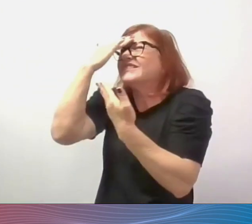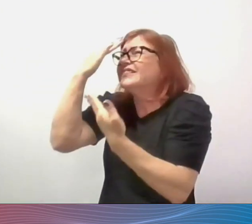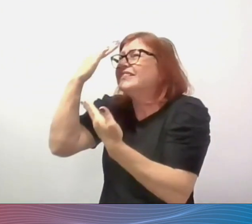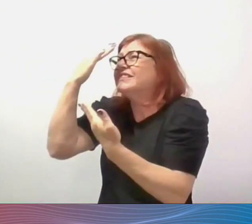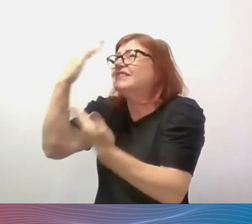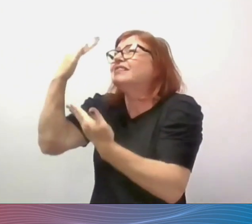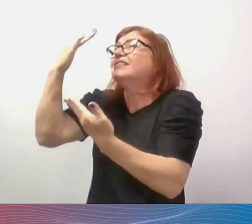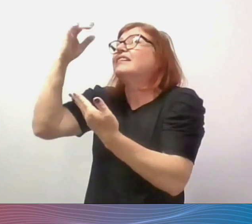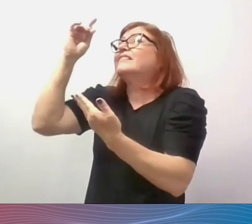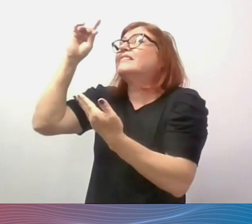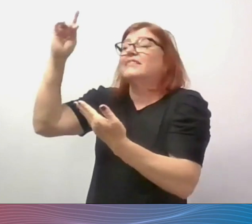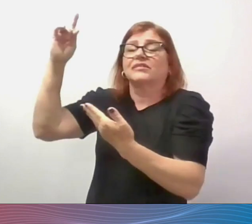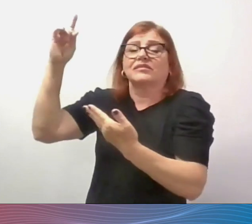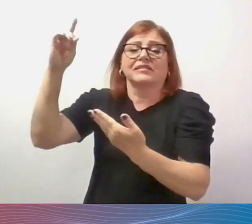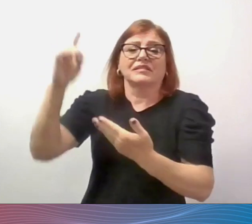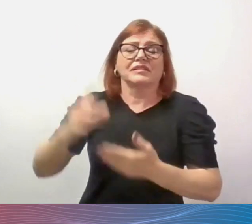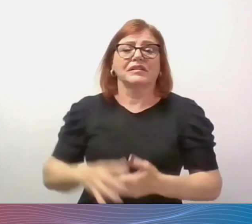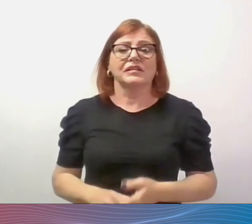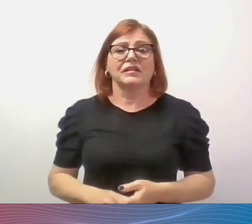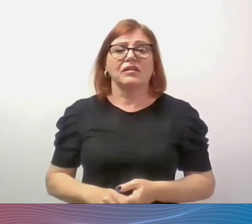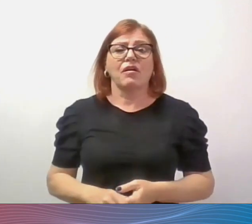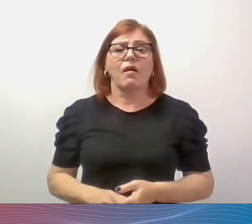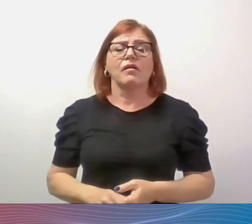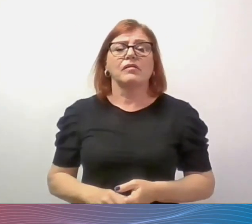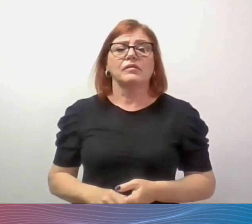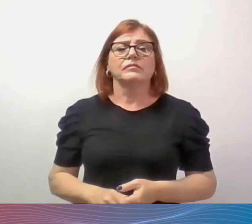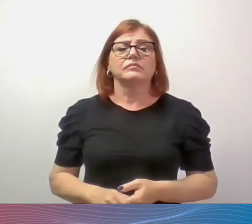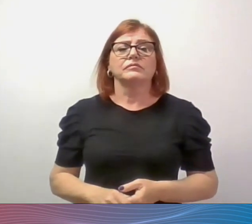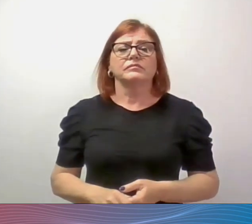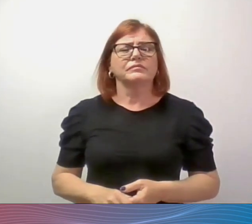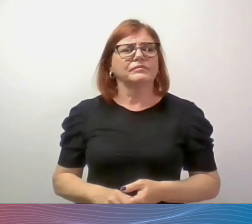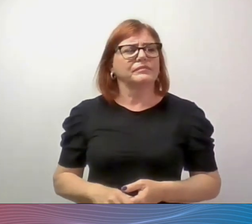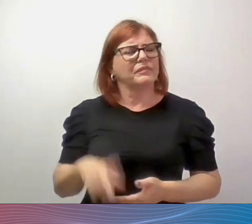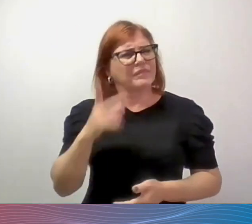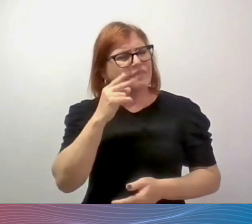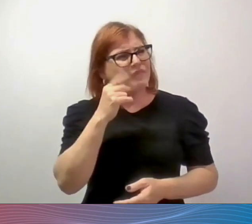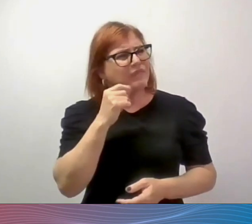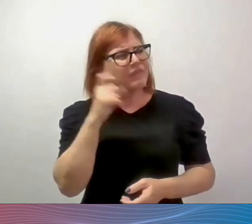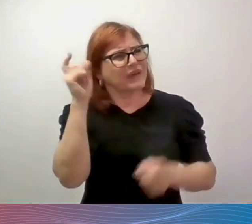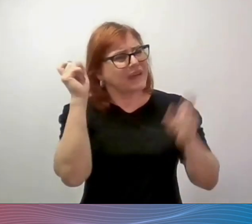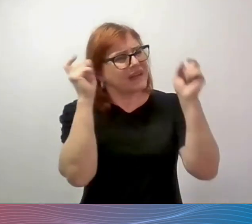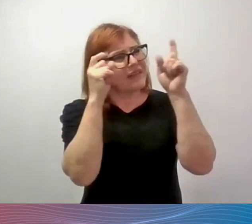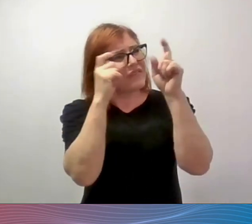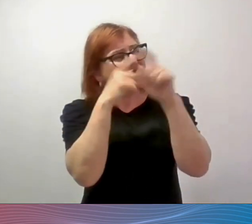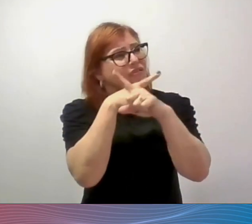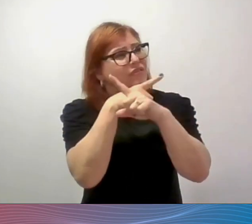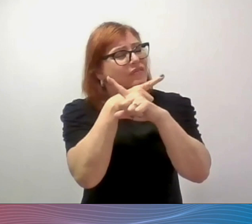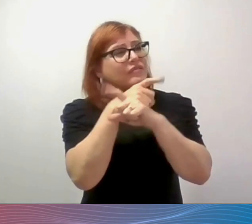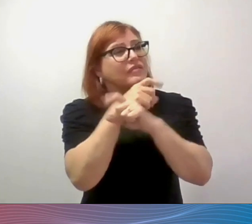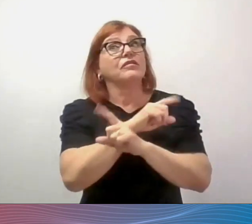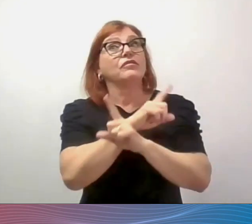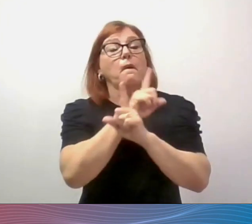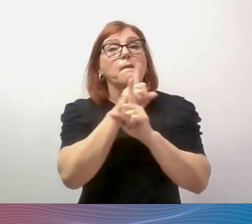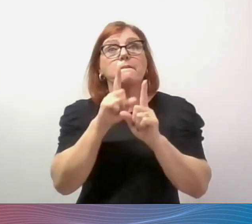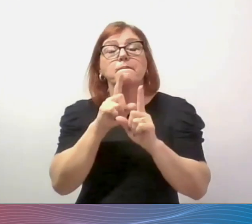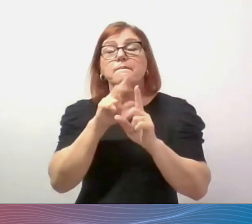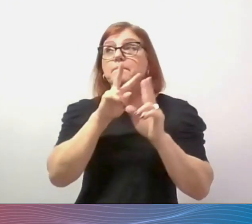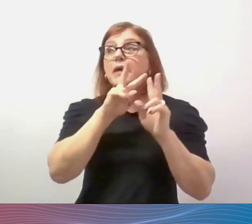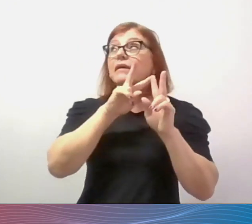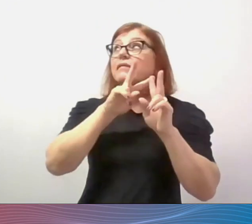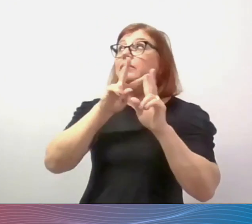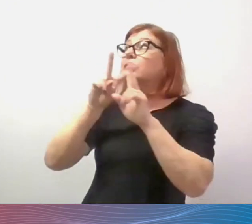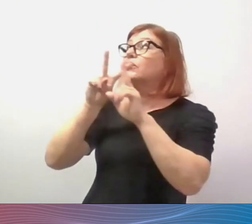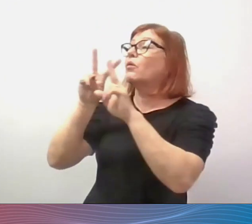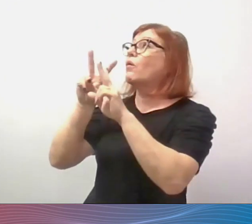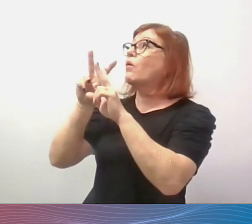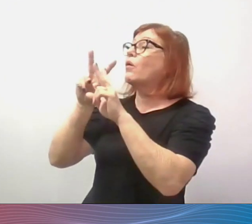consegue dar graças. It sounds like you can't give thanks. Mas olha por tudo que o Senhor está fazendo. But look